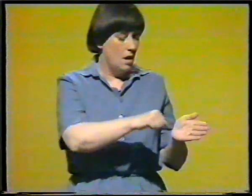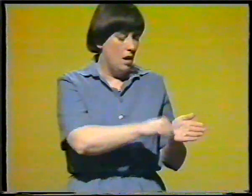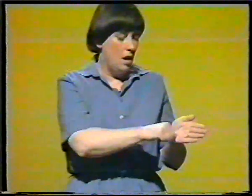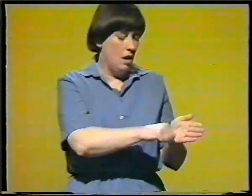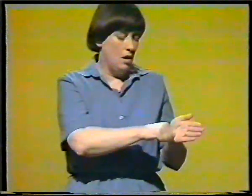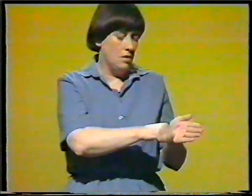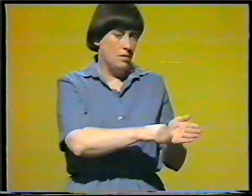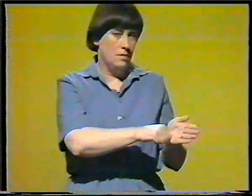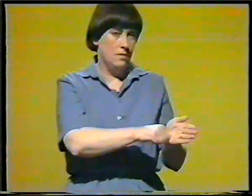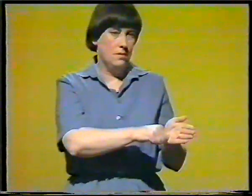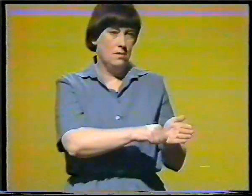Hard.